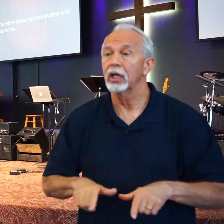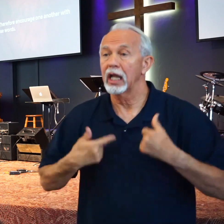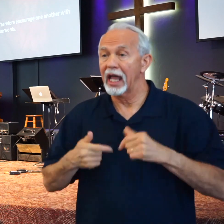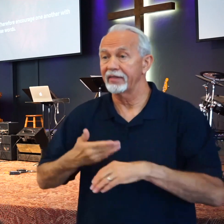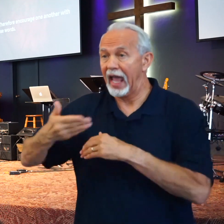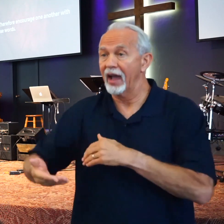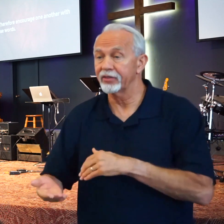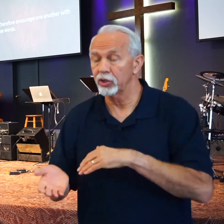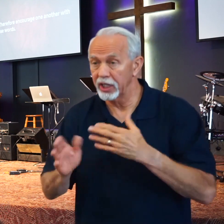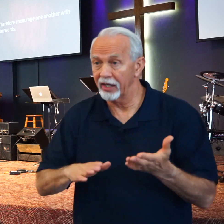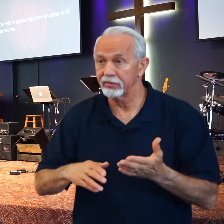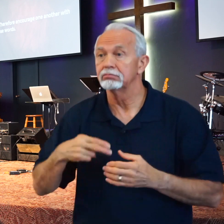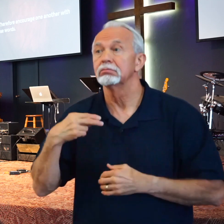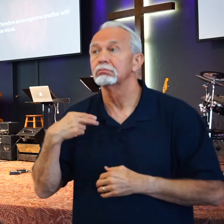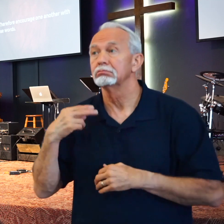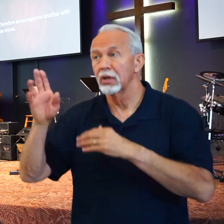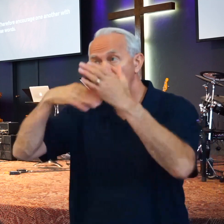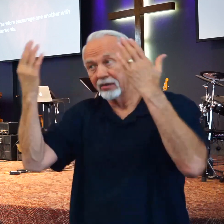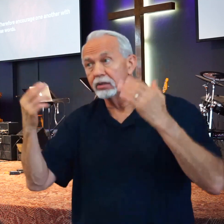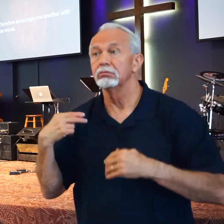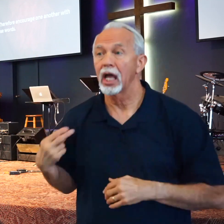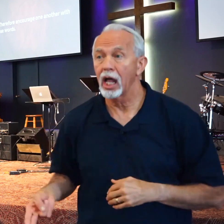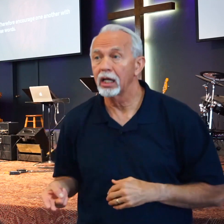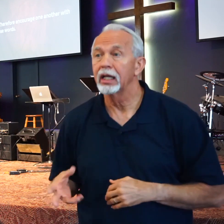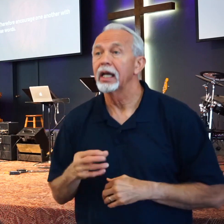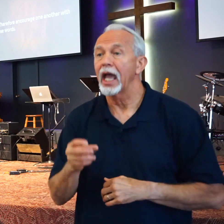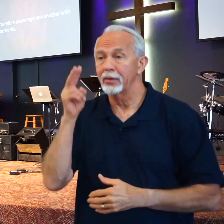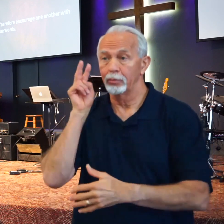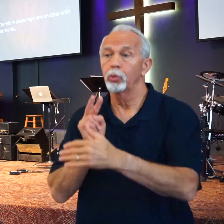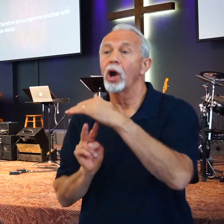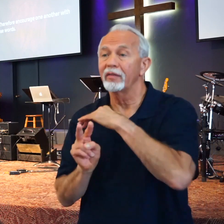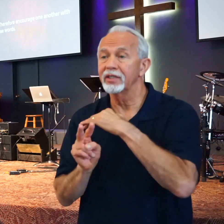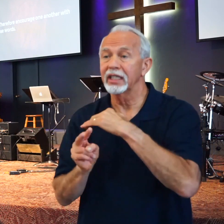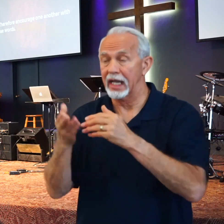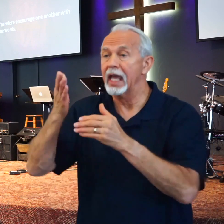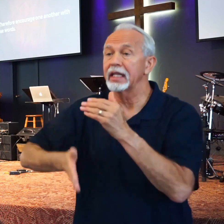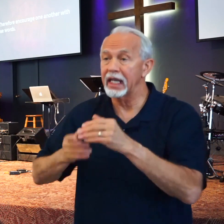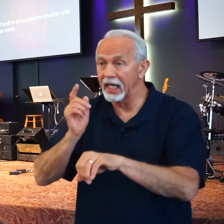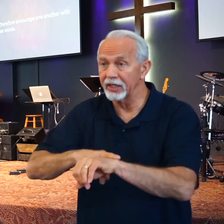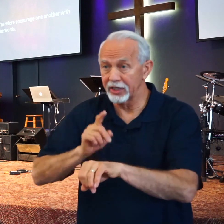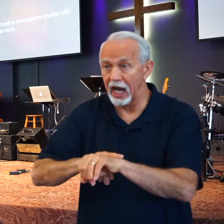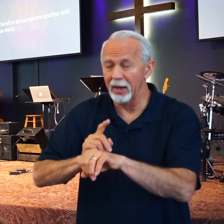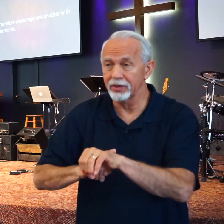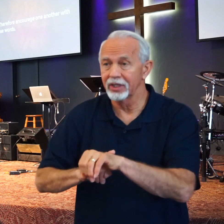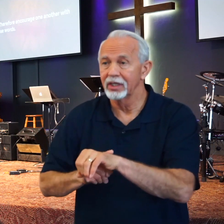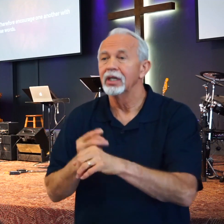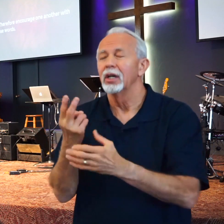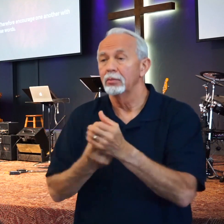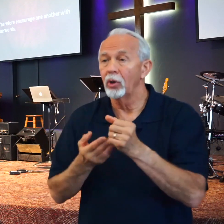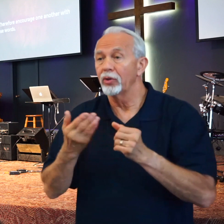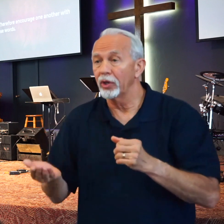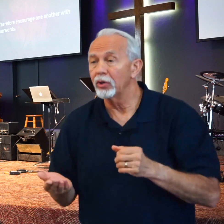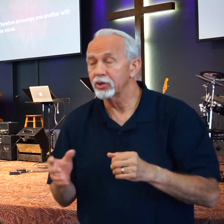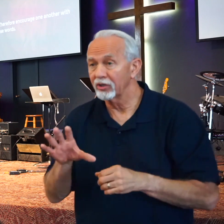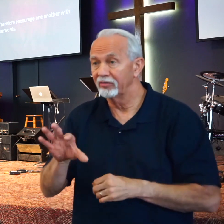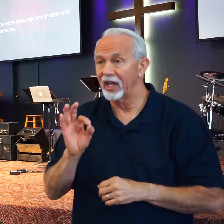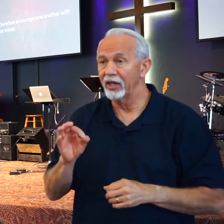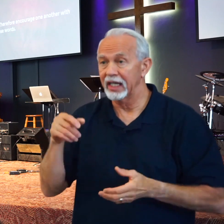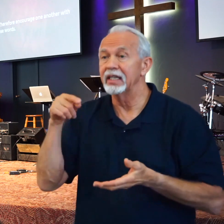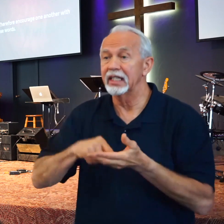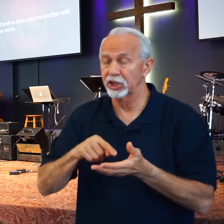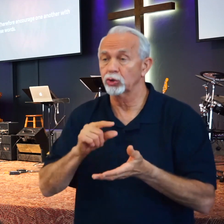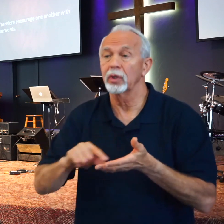death, heaven and hell, as well as prophecy and the end times. Both of those are found in this